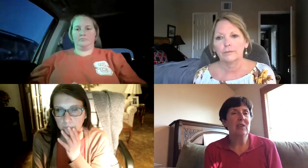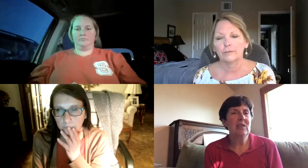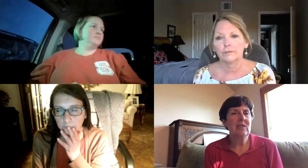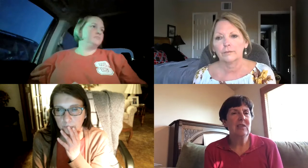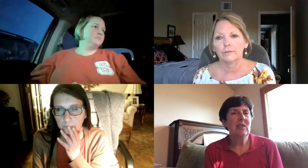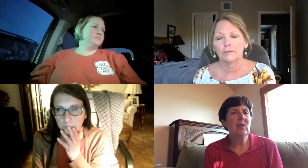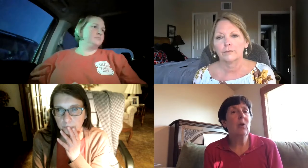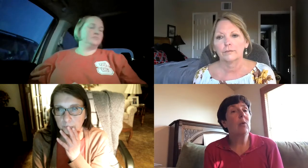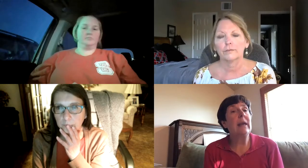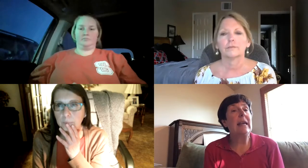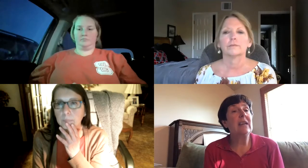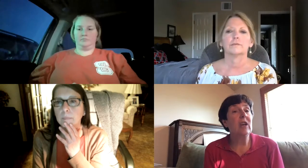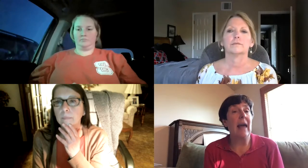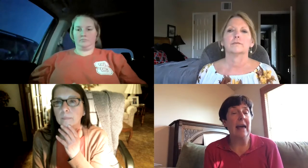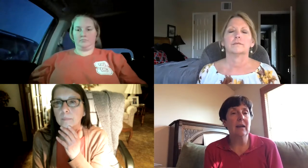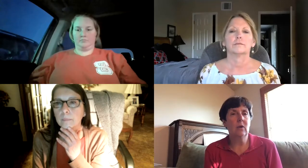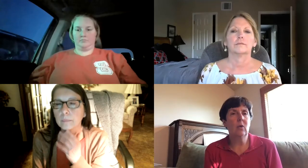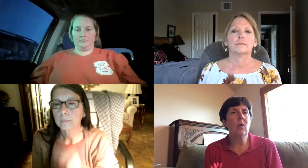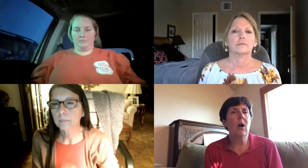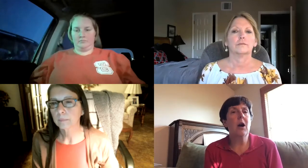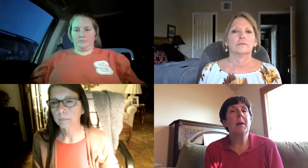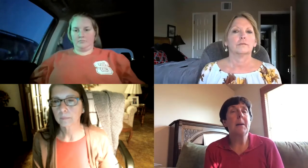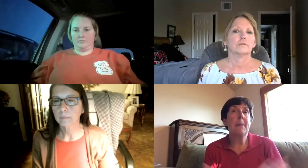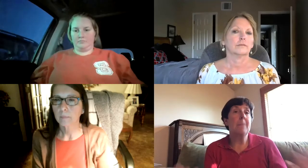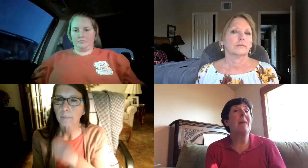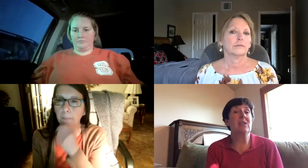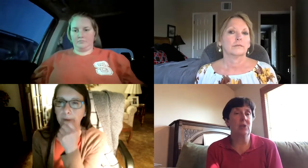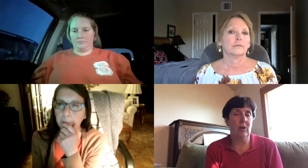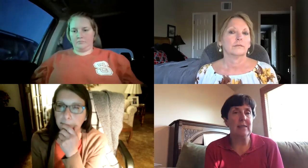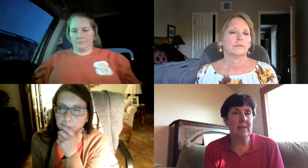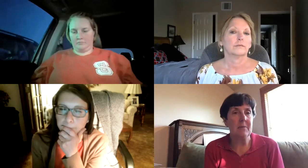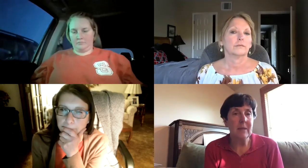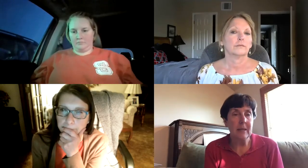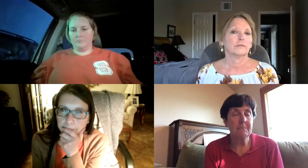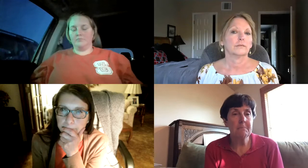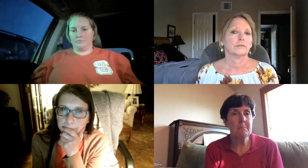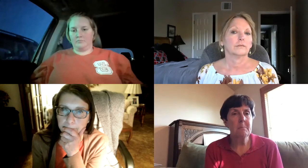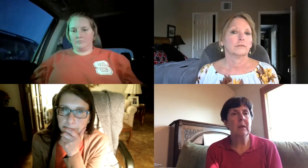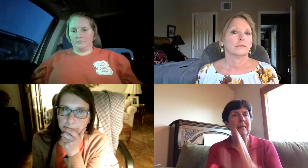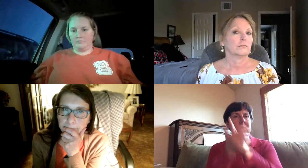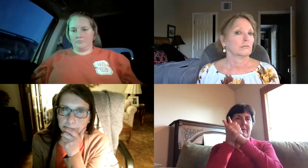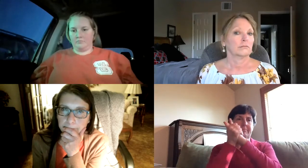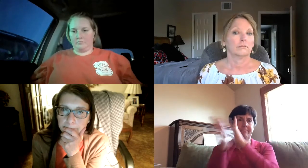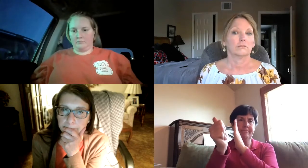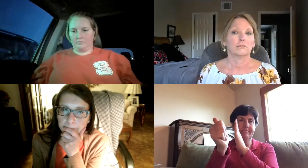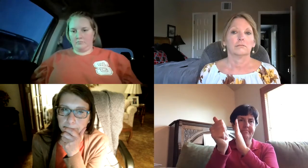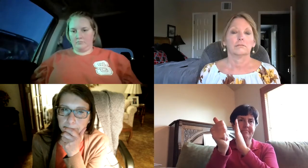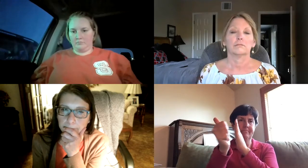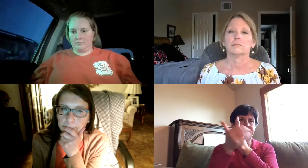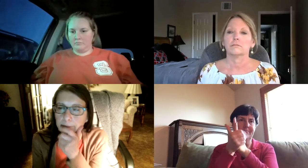Skilled or really good at or a master at something.